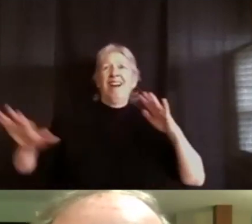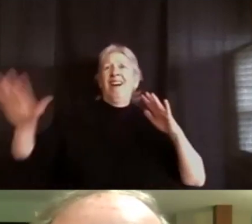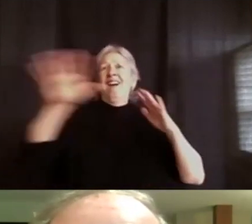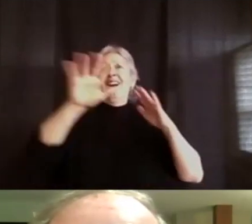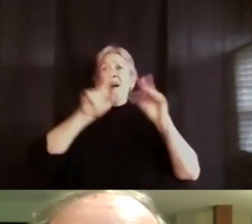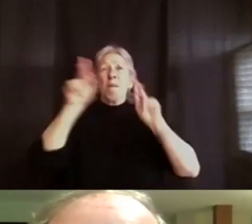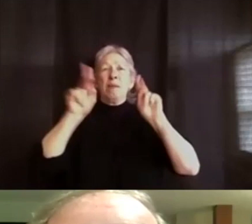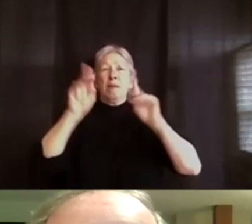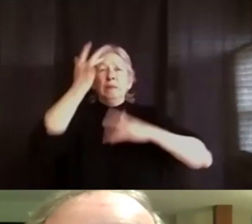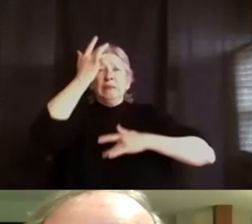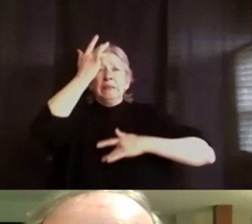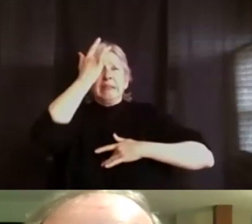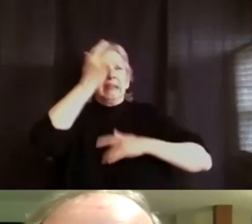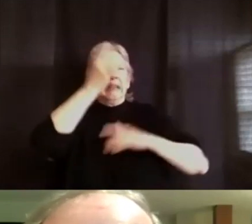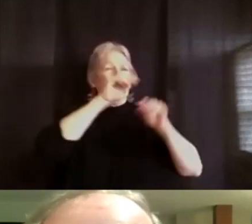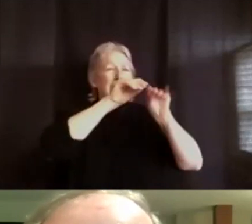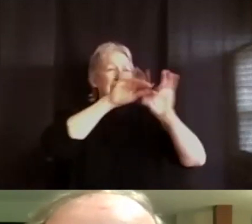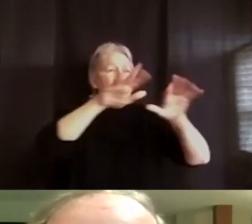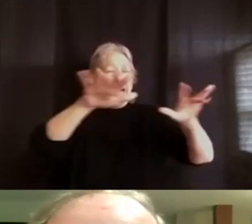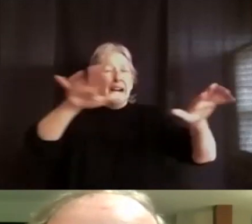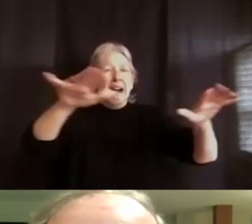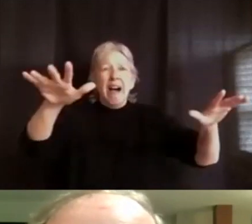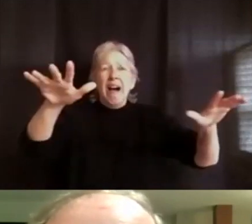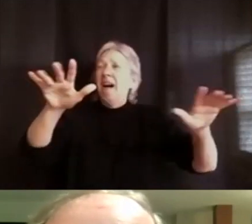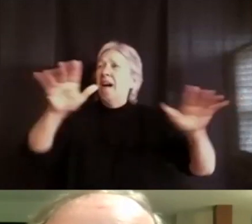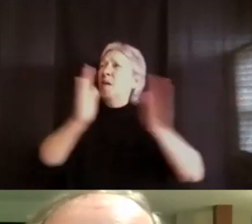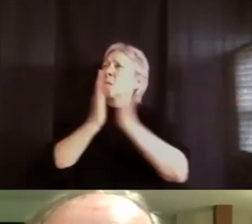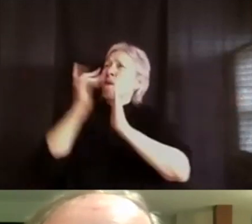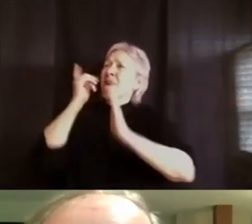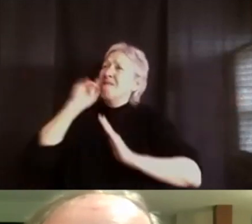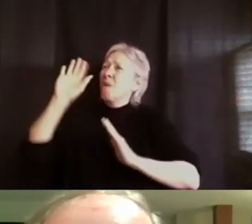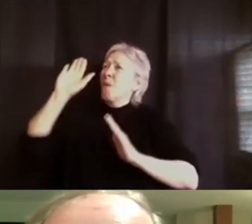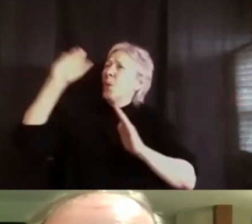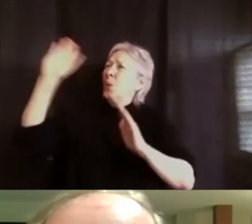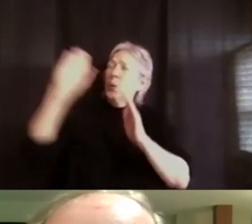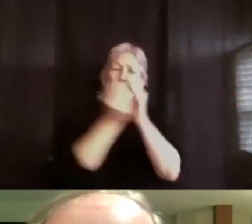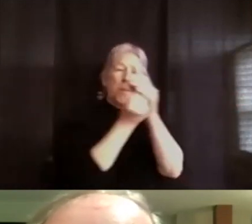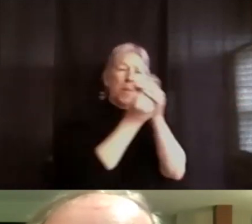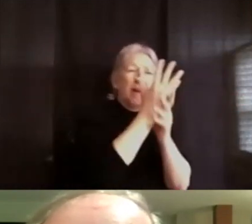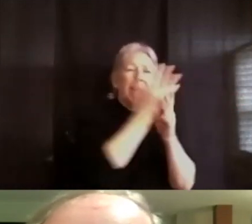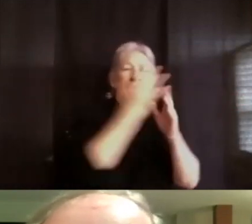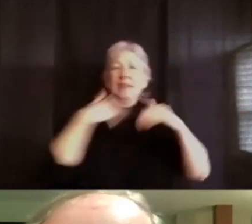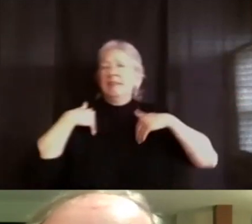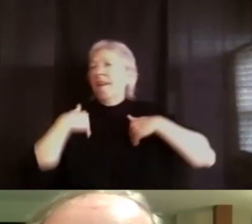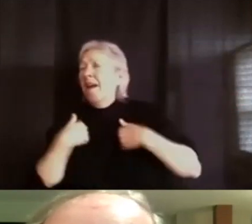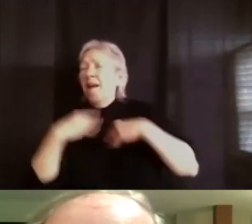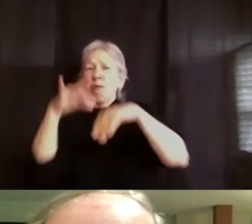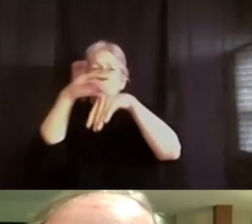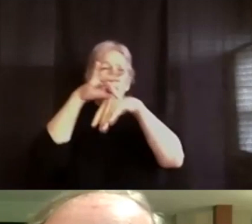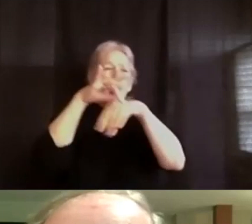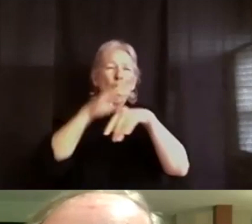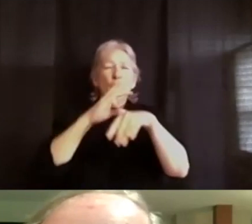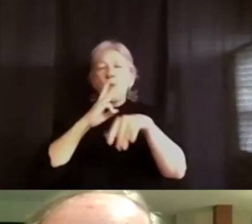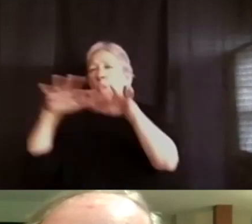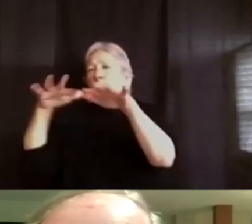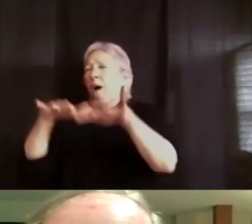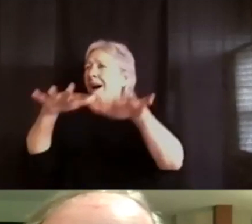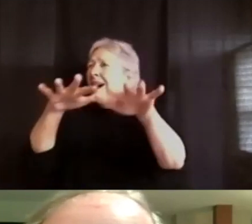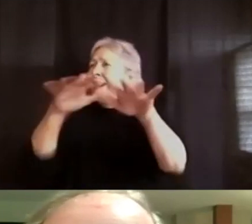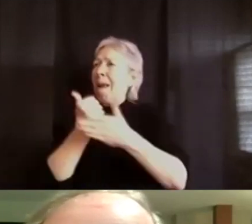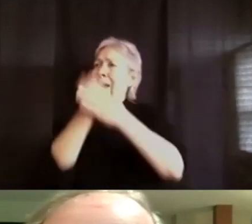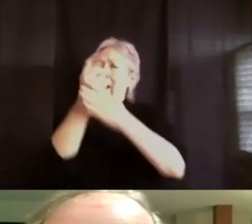sickness, give your plants and animals, lands and seas, a time to renew and